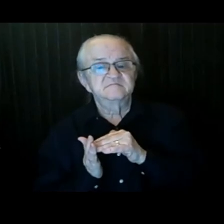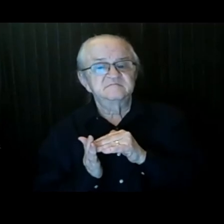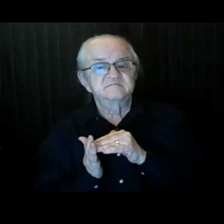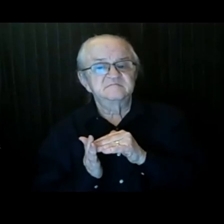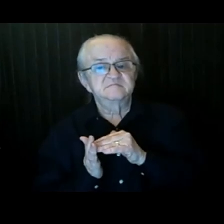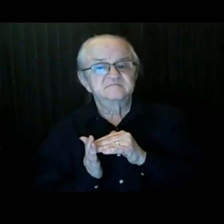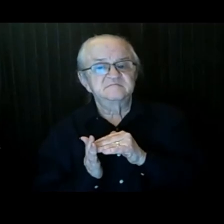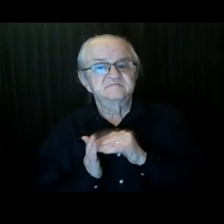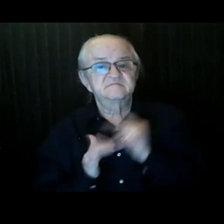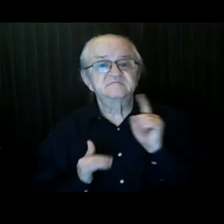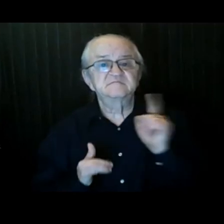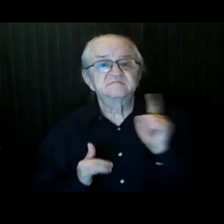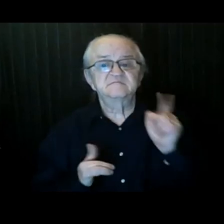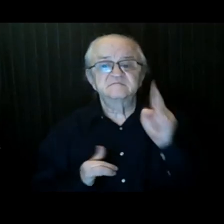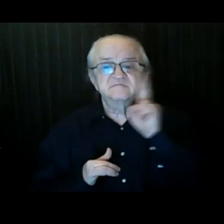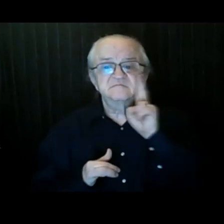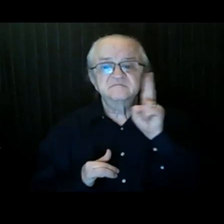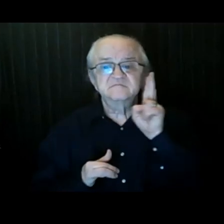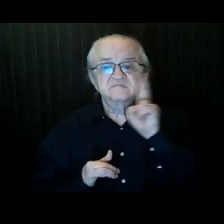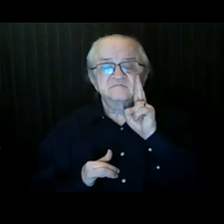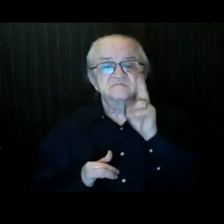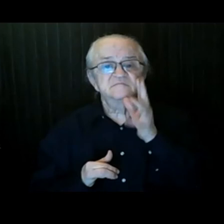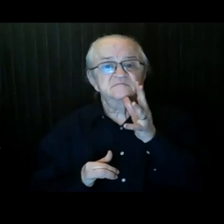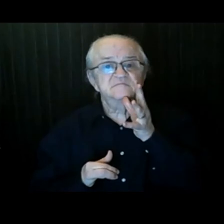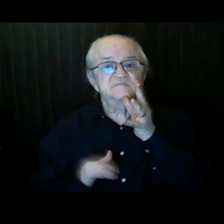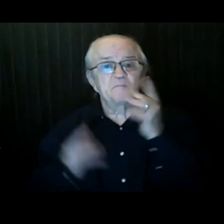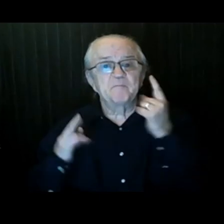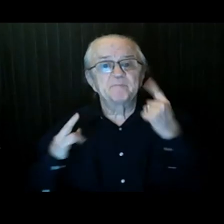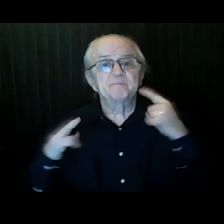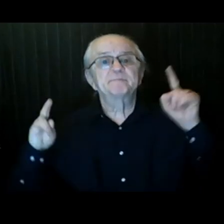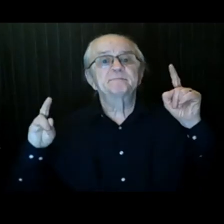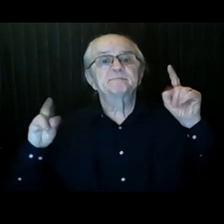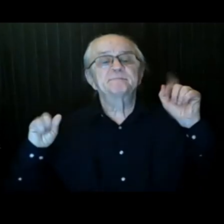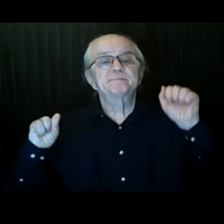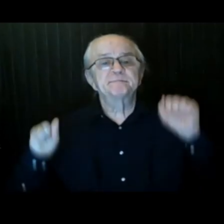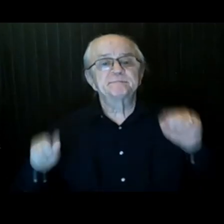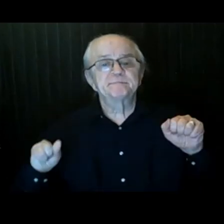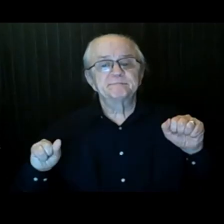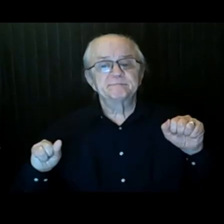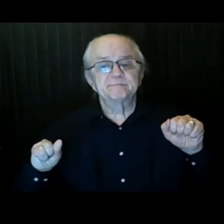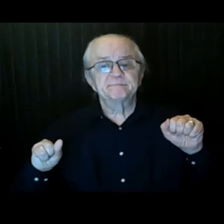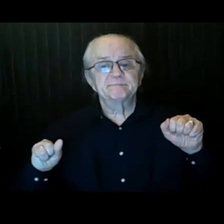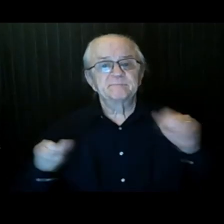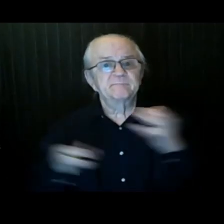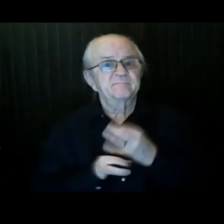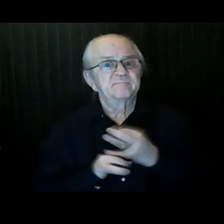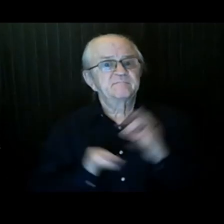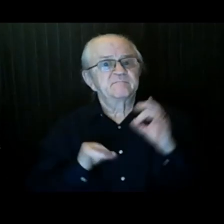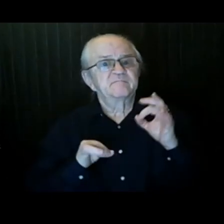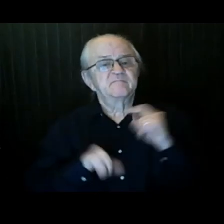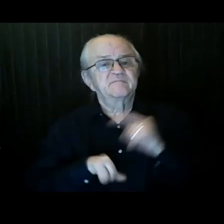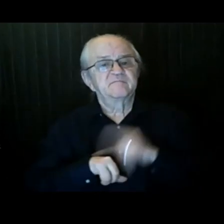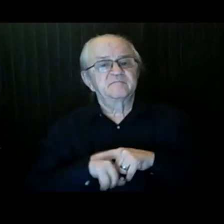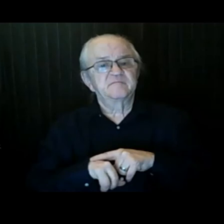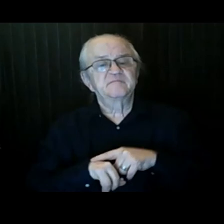It was in Houston where Mom was finally able to kind of have free time while the girls